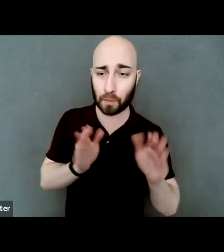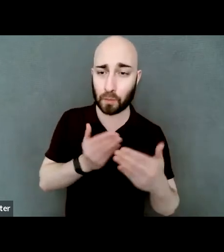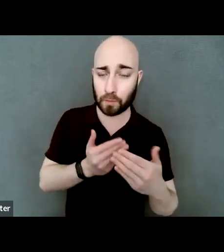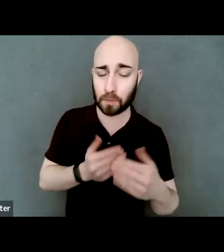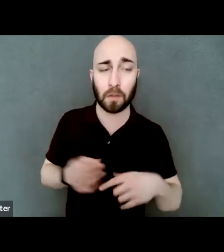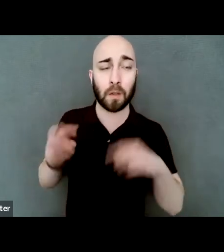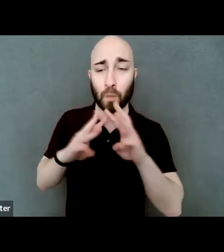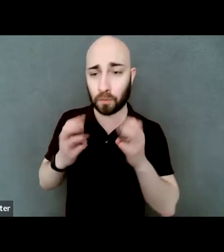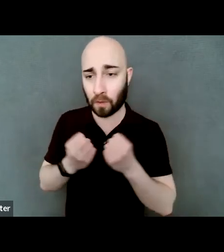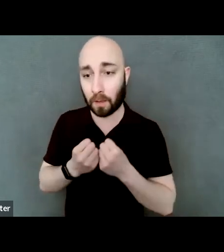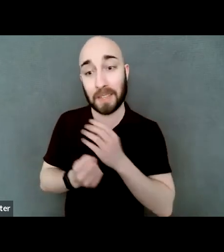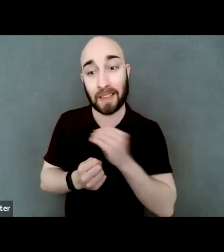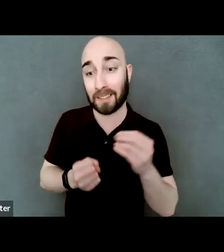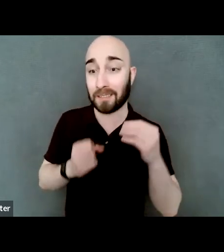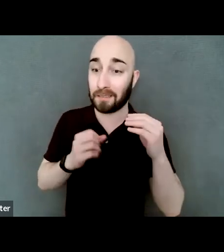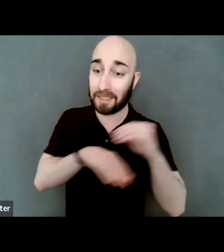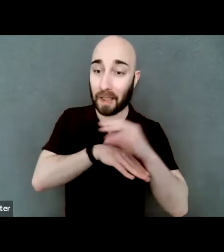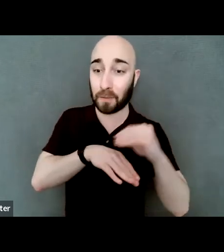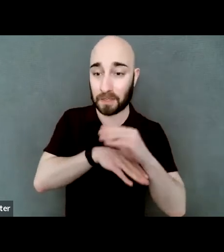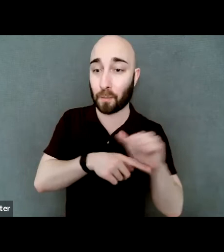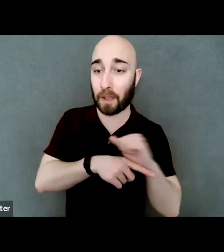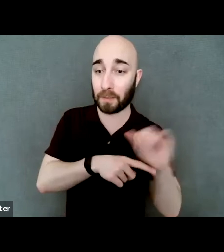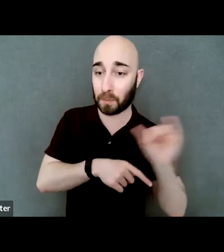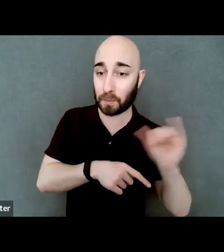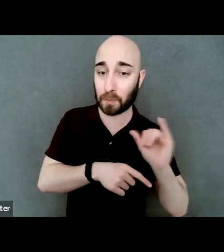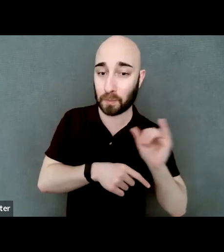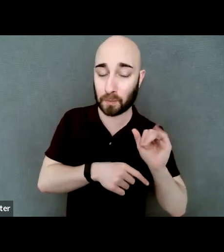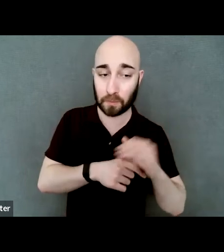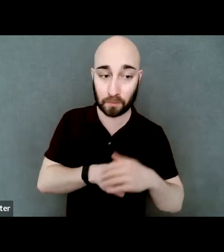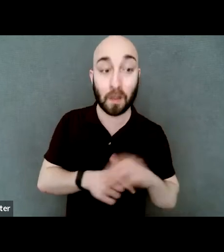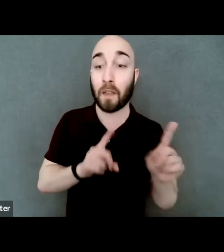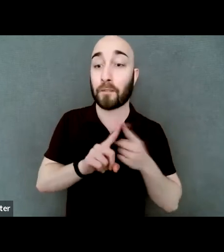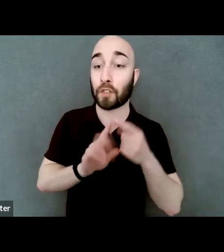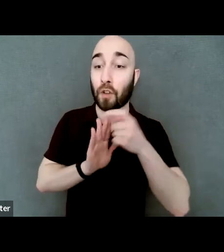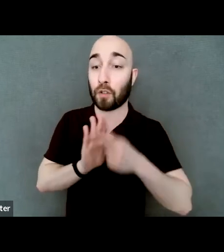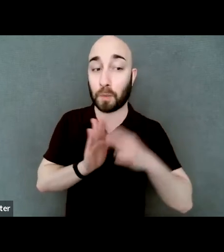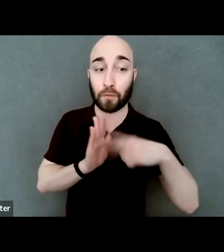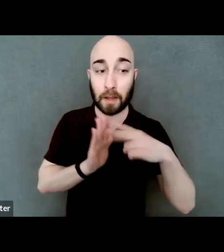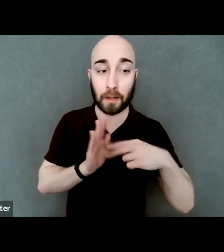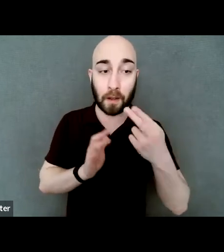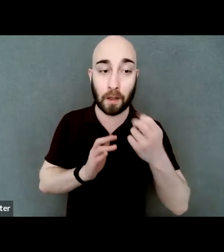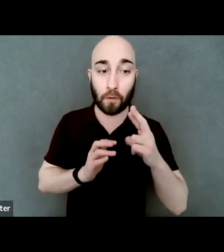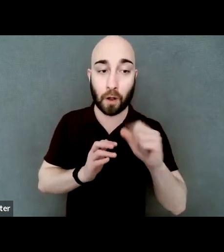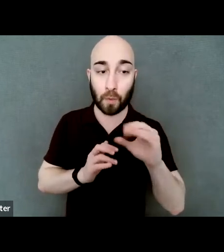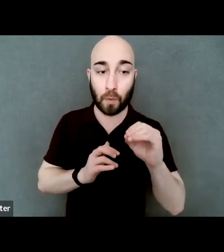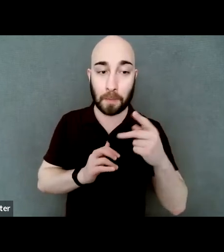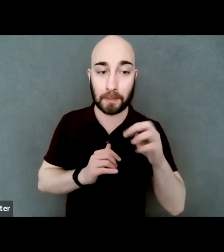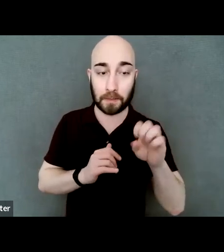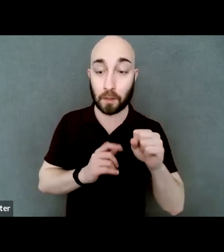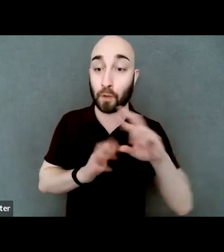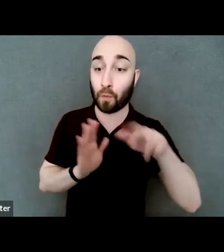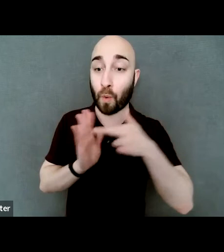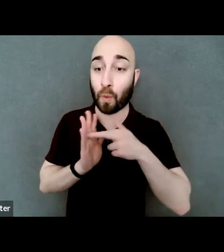workshops, and most importantly, in our counseling practices. So the first article we read was Geraldo Payne's The Role of Critical Race Theory